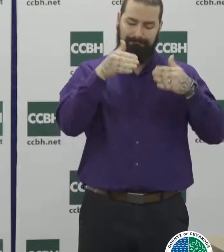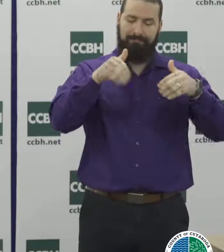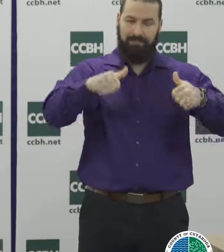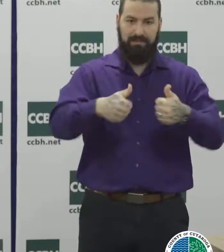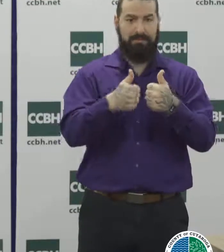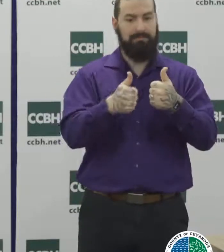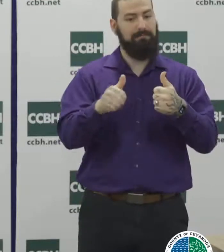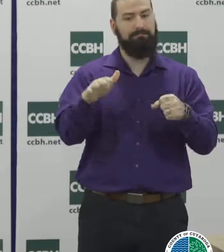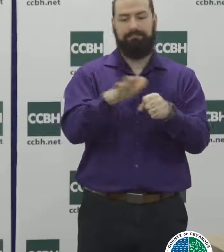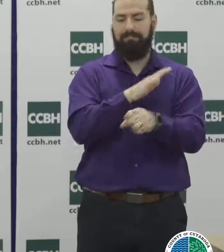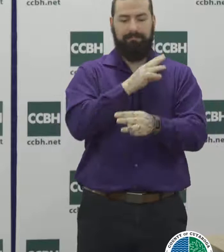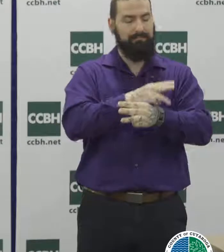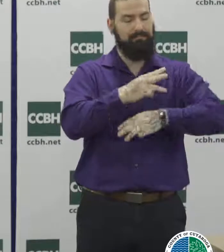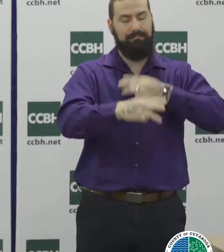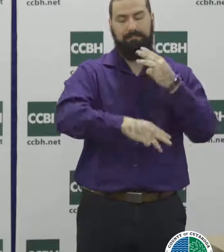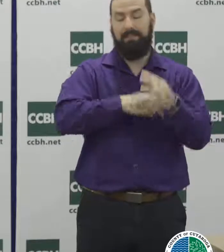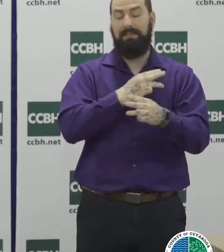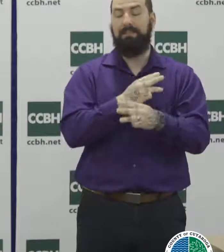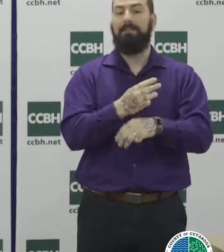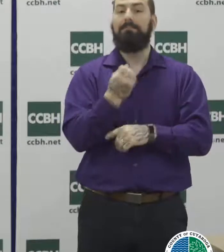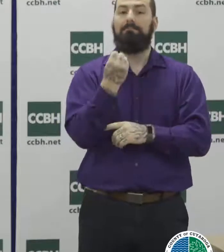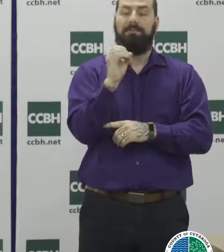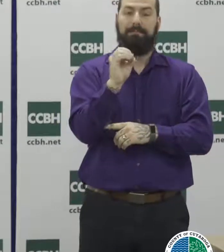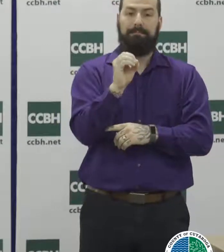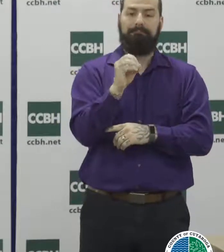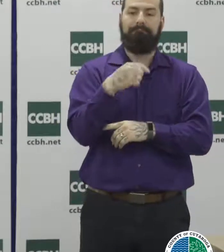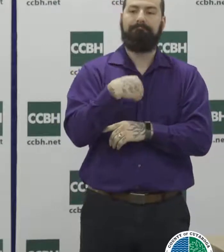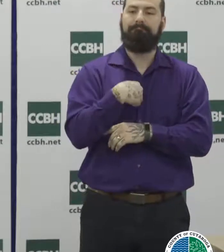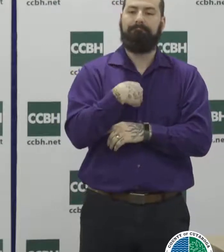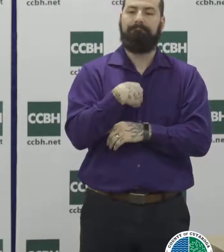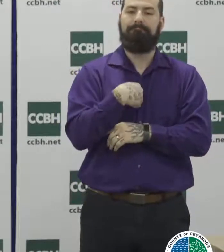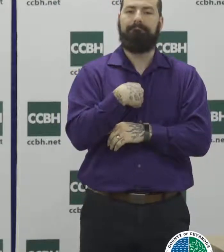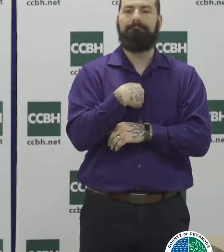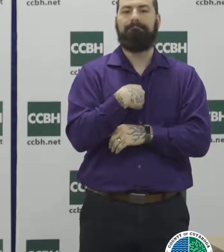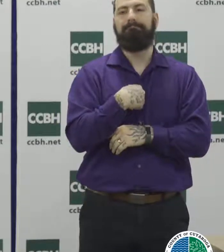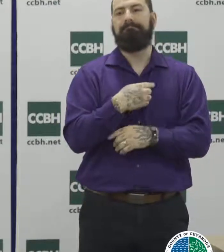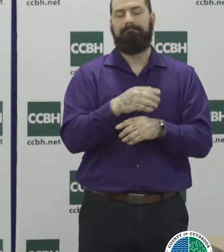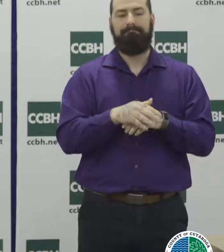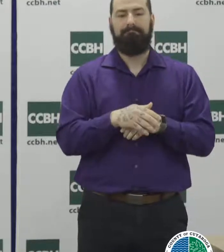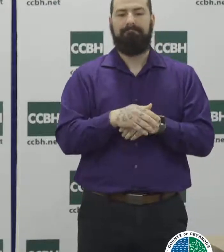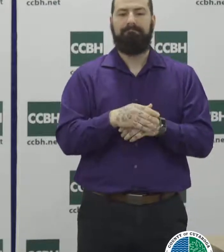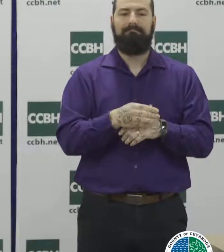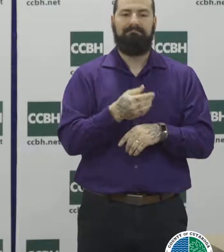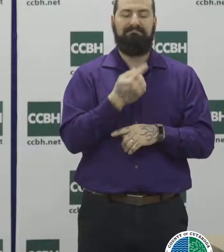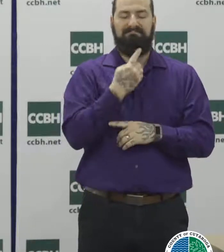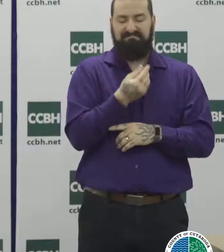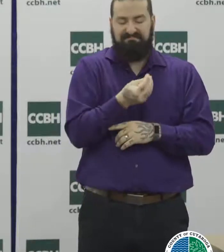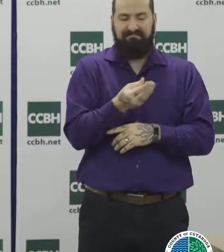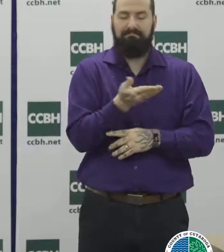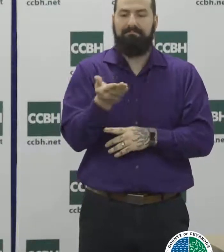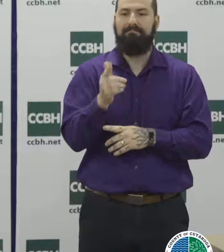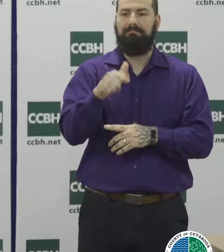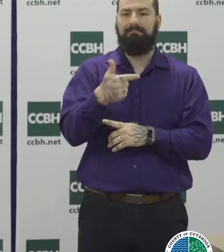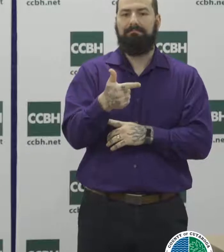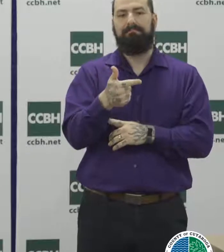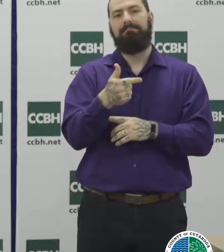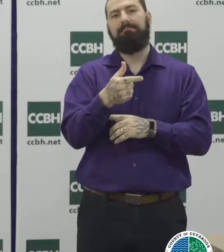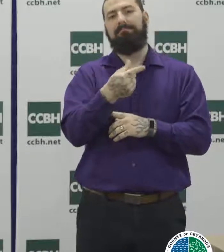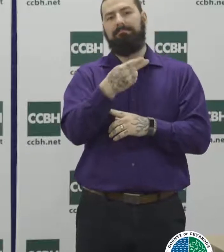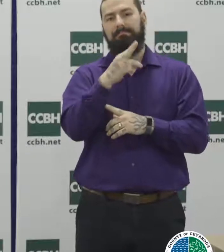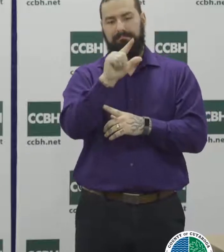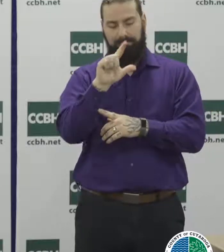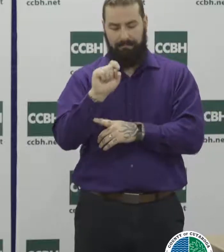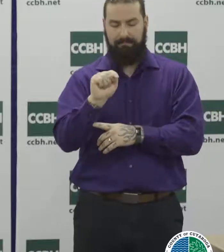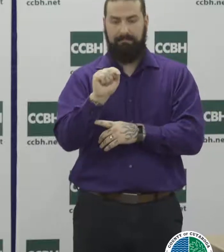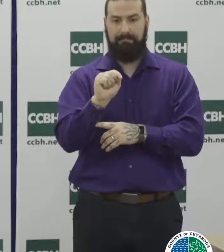world. So I'm going to provide my remarks, followed by Dr. Gullett, and then followed by